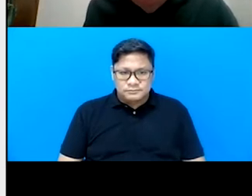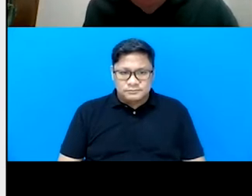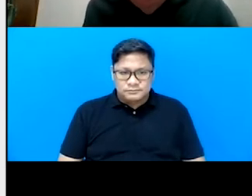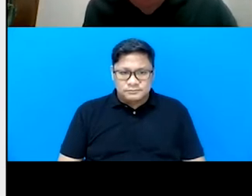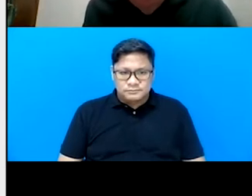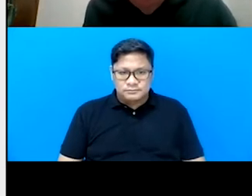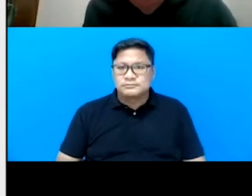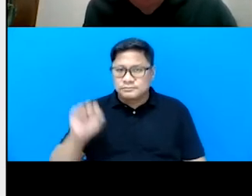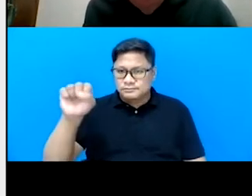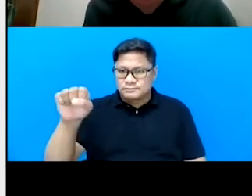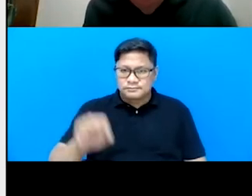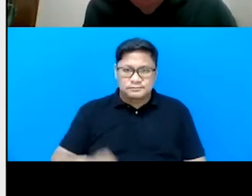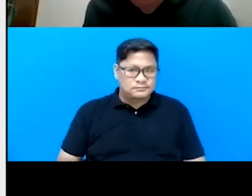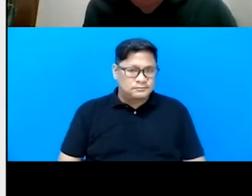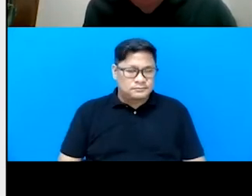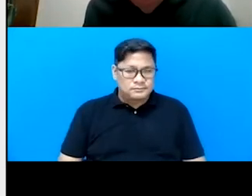Yes.